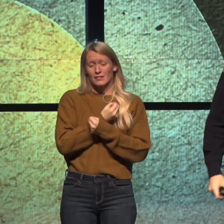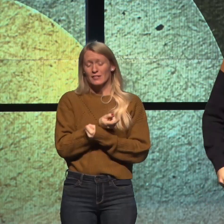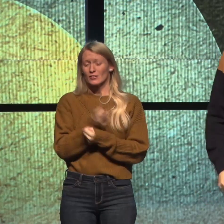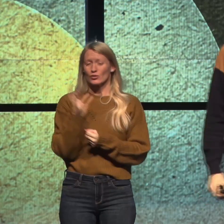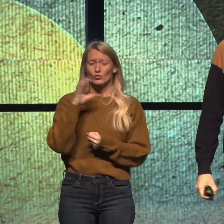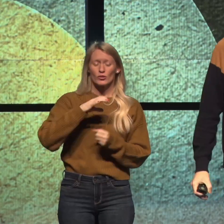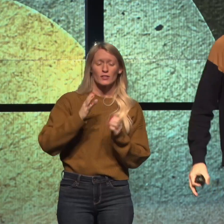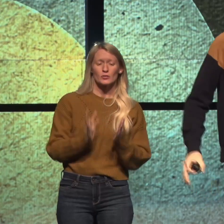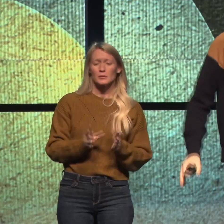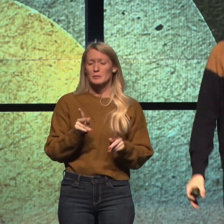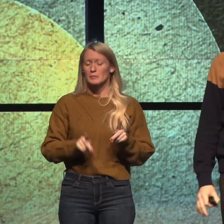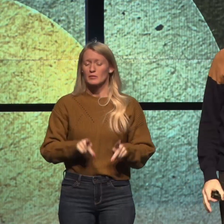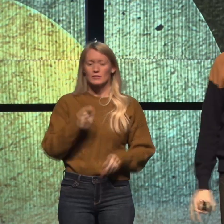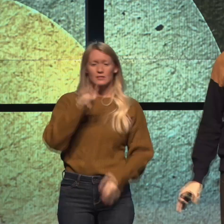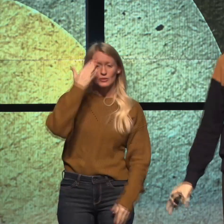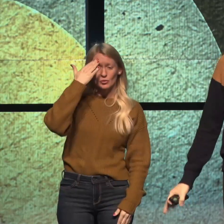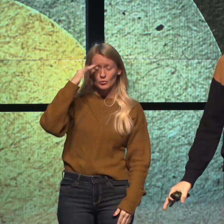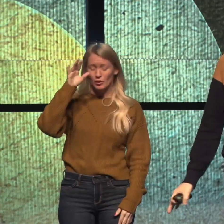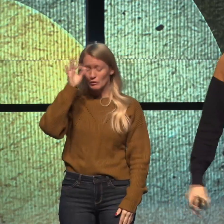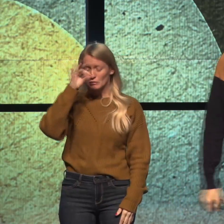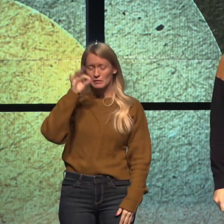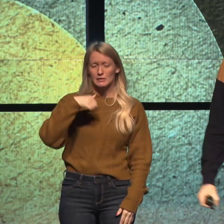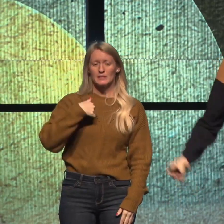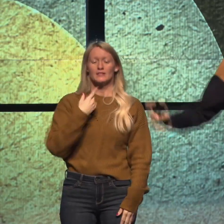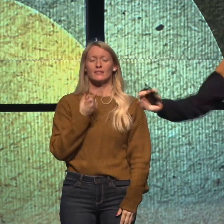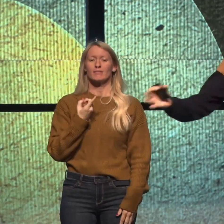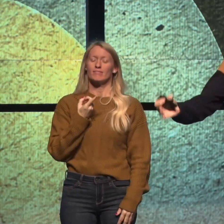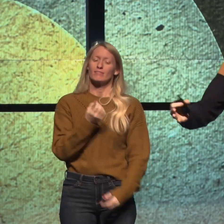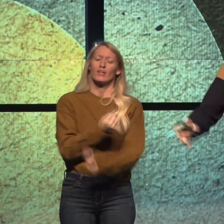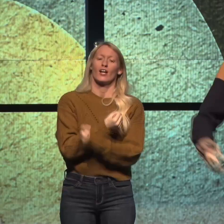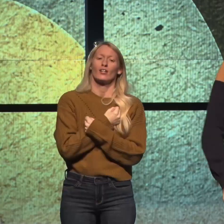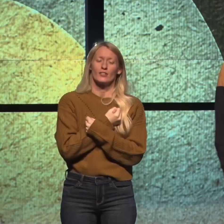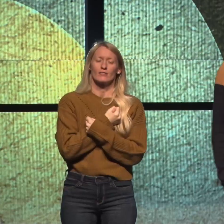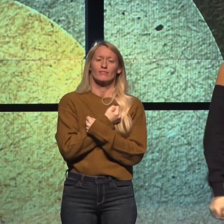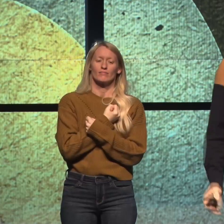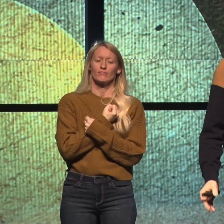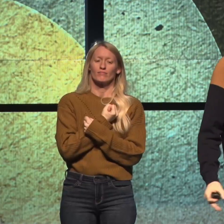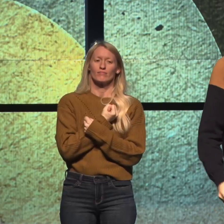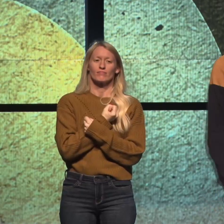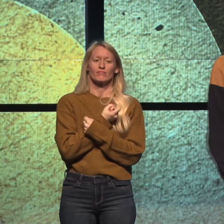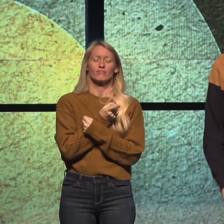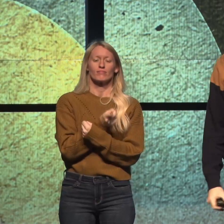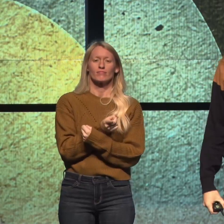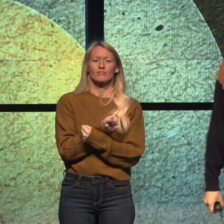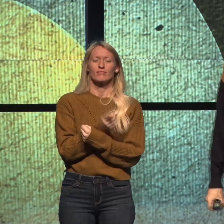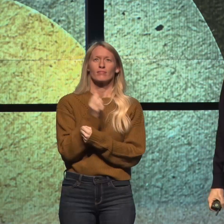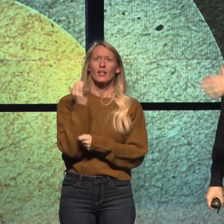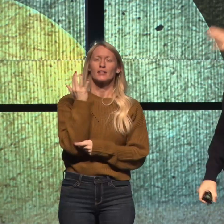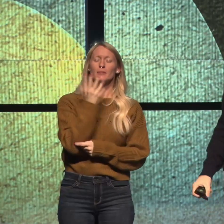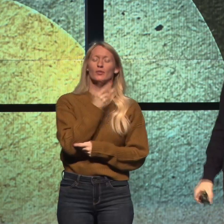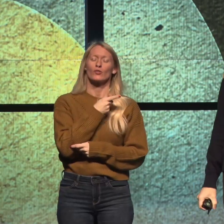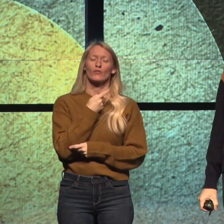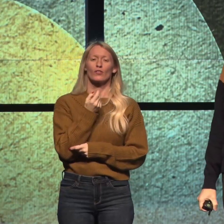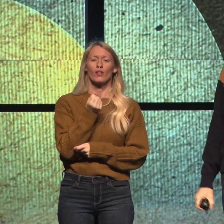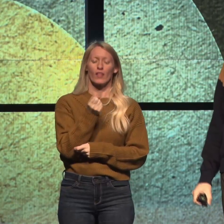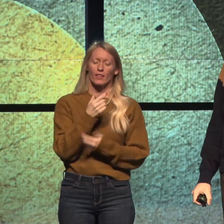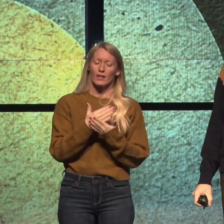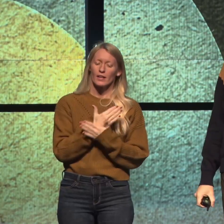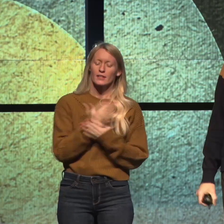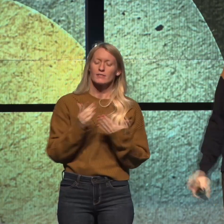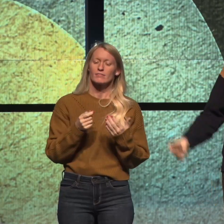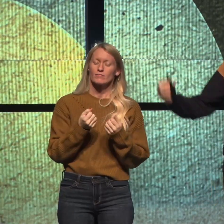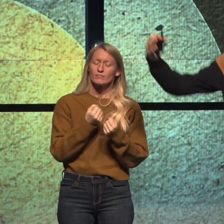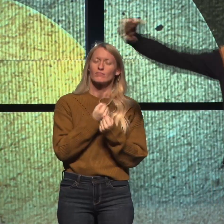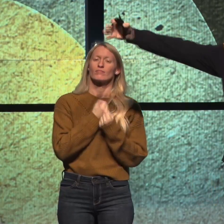it's yeah. But it's a beautiful thing, and sometimes you just need a hug. And I think that there might be some of us in the room